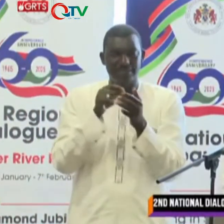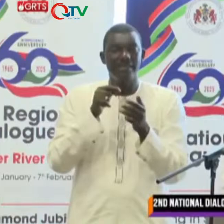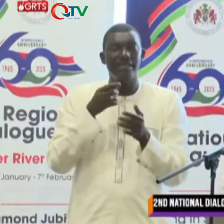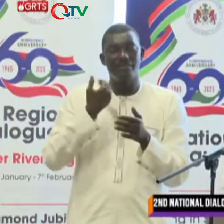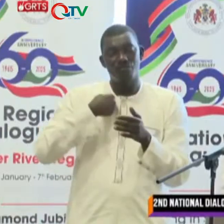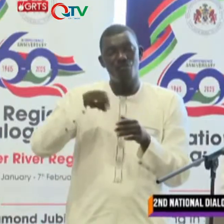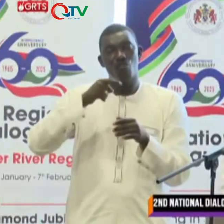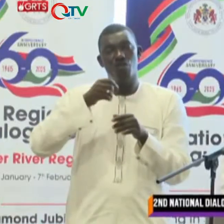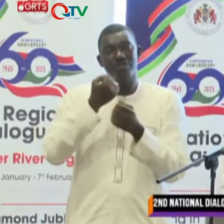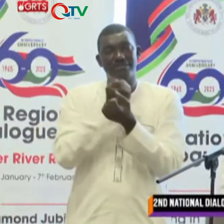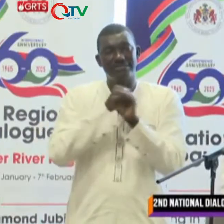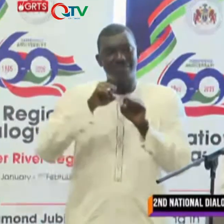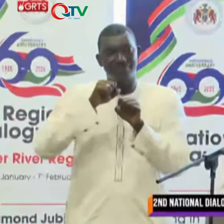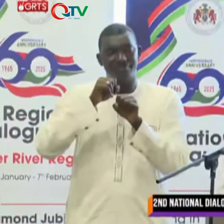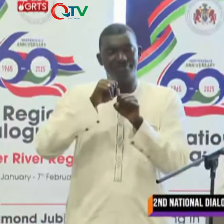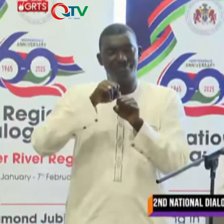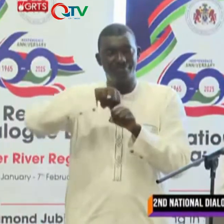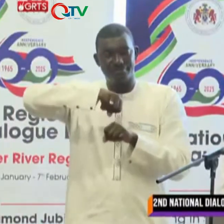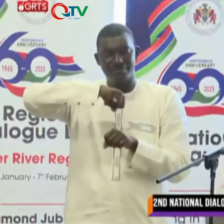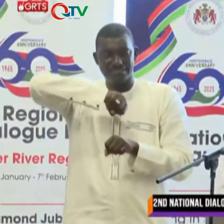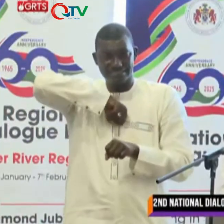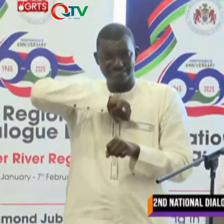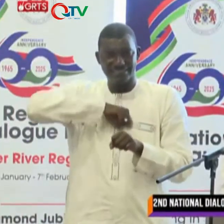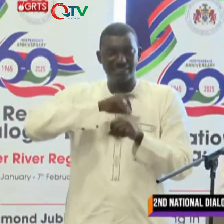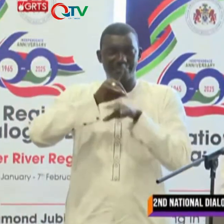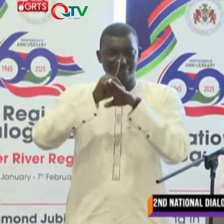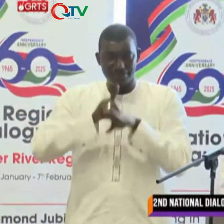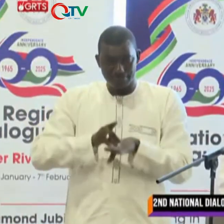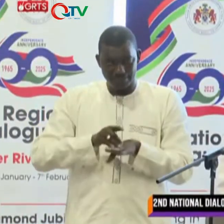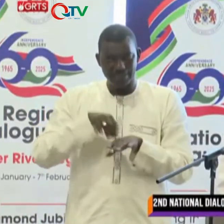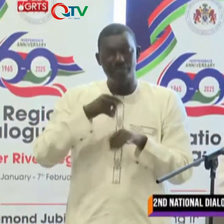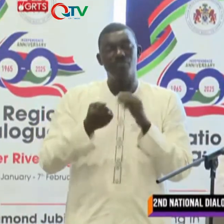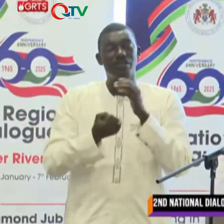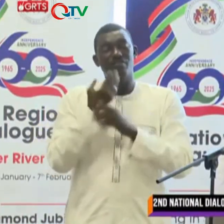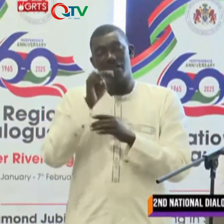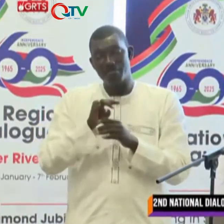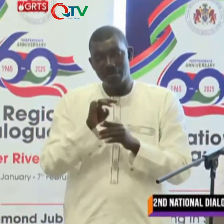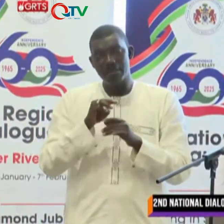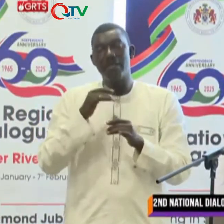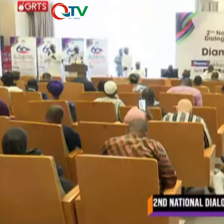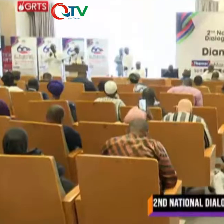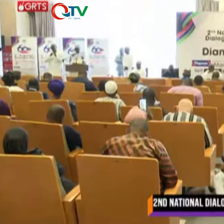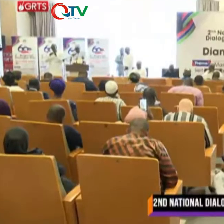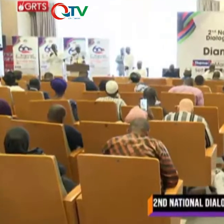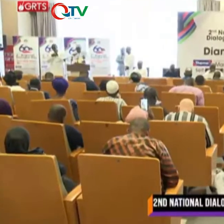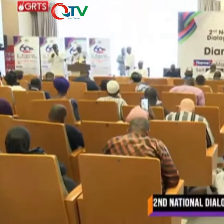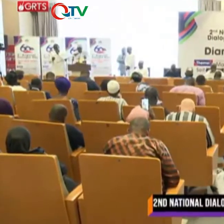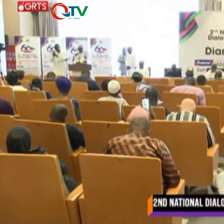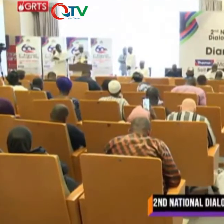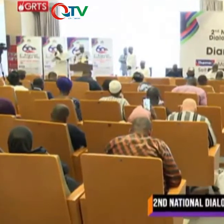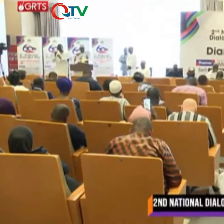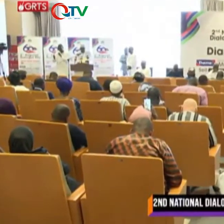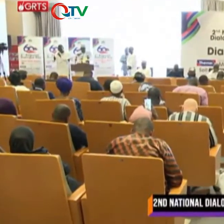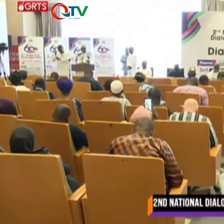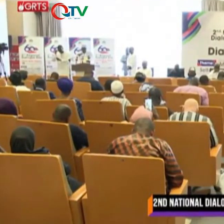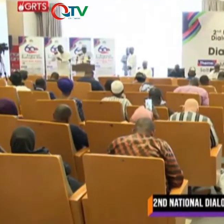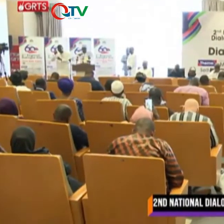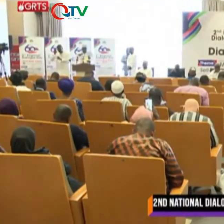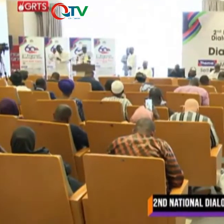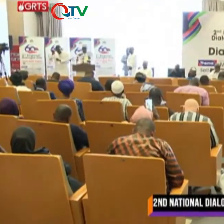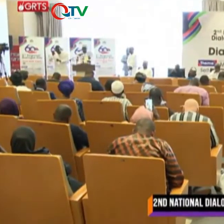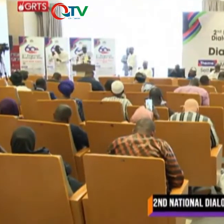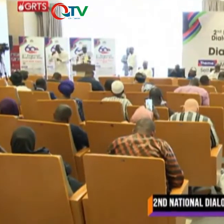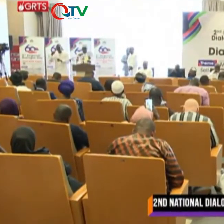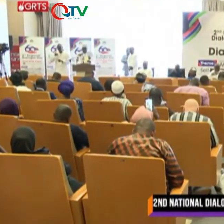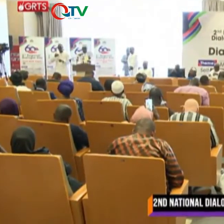requires that we appreciate that for development to be achieved by a country, the